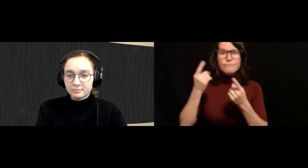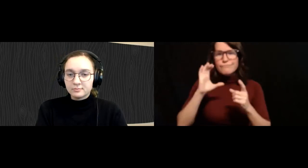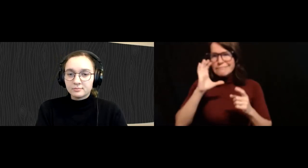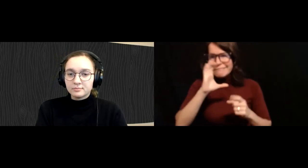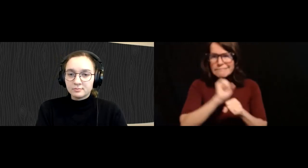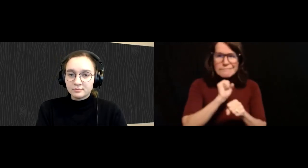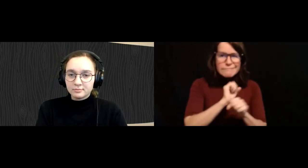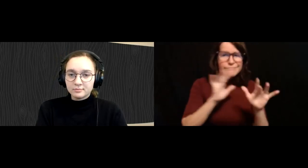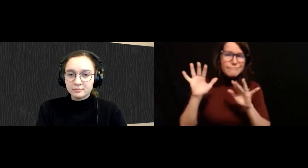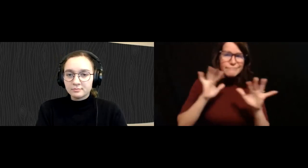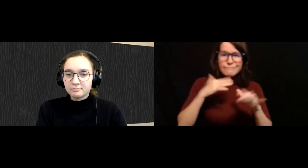I graduated